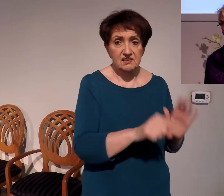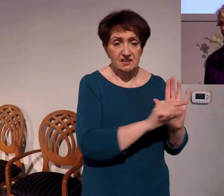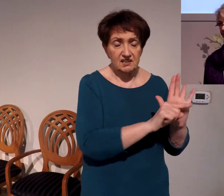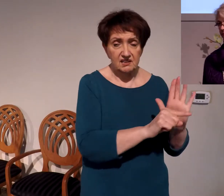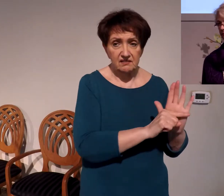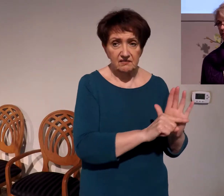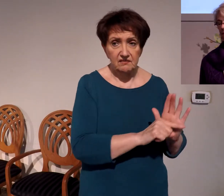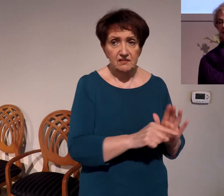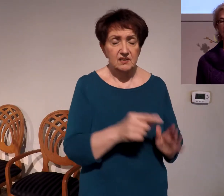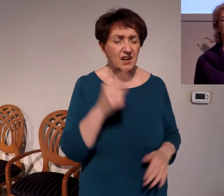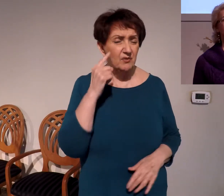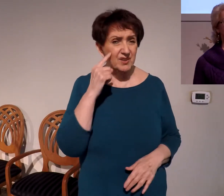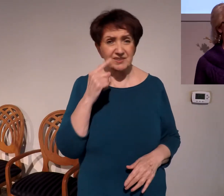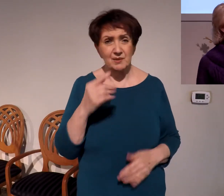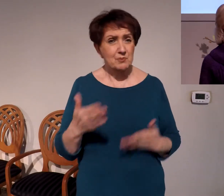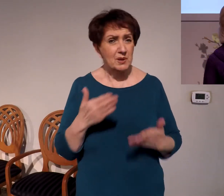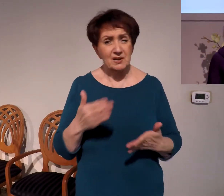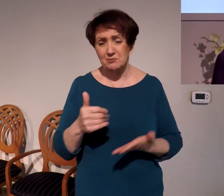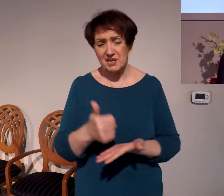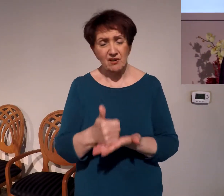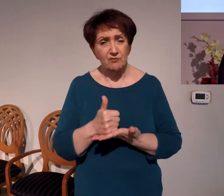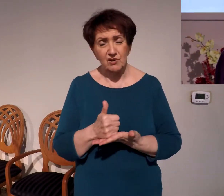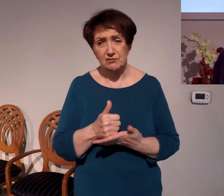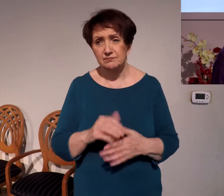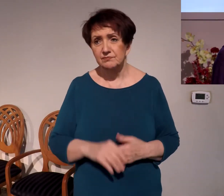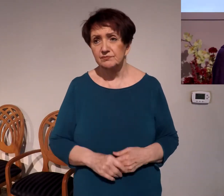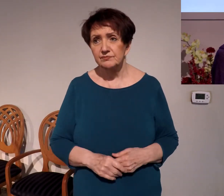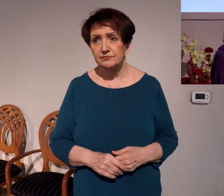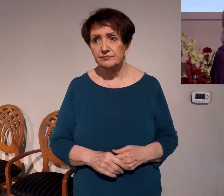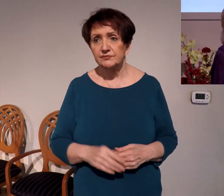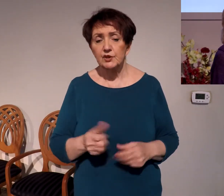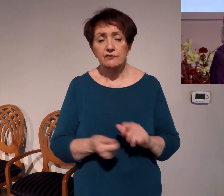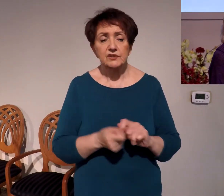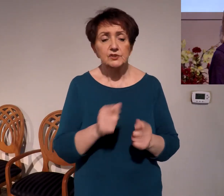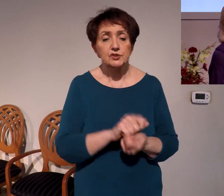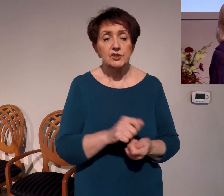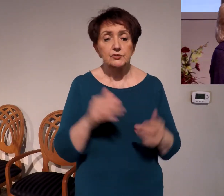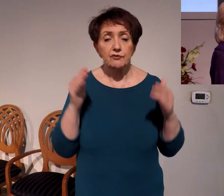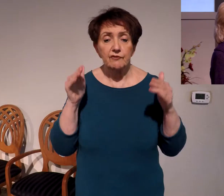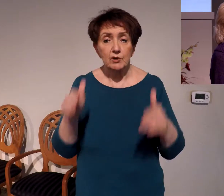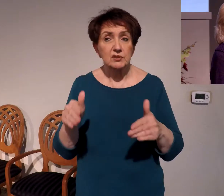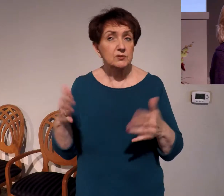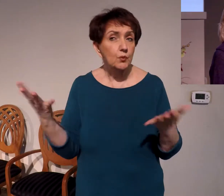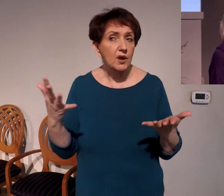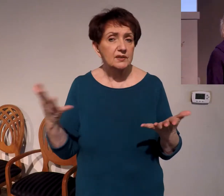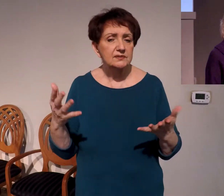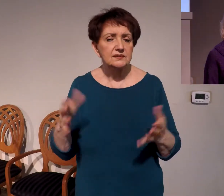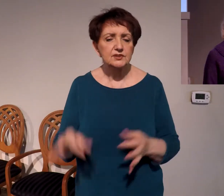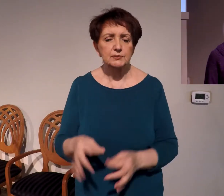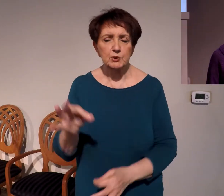helpful. I think what we have to change our focus to is the spiritual truth.